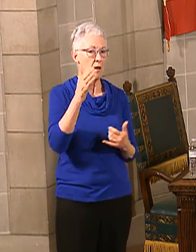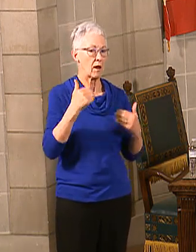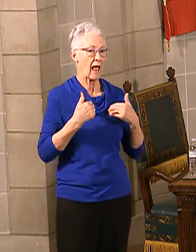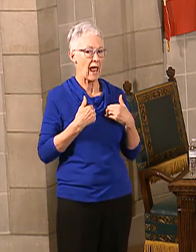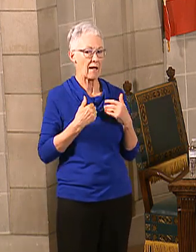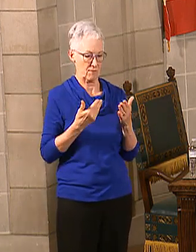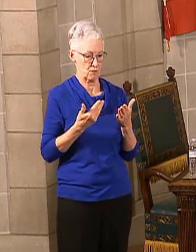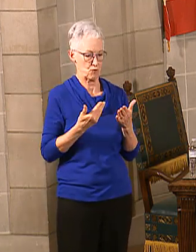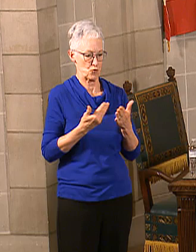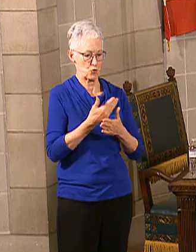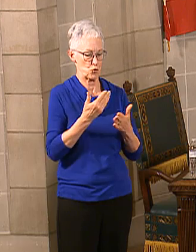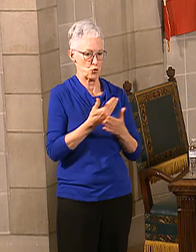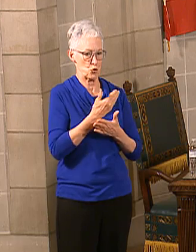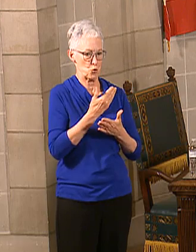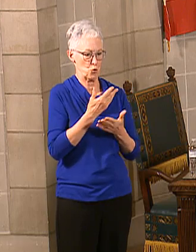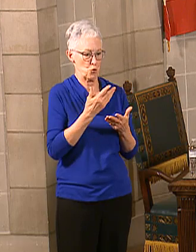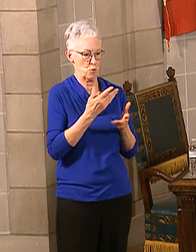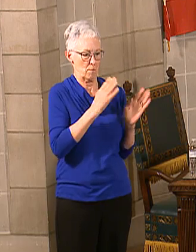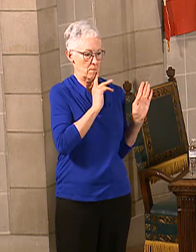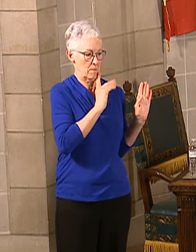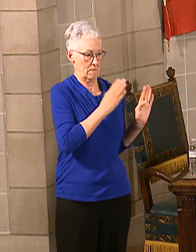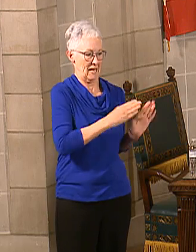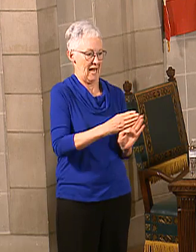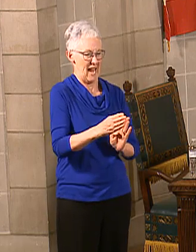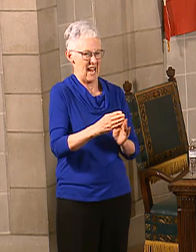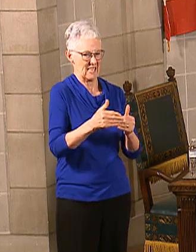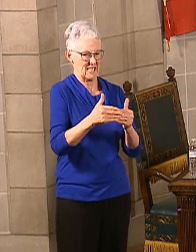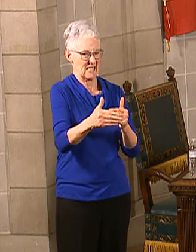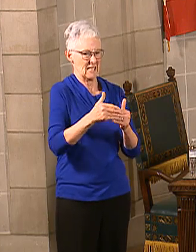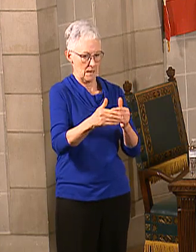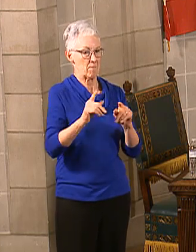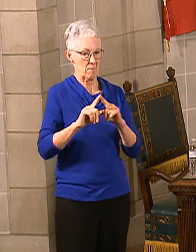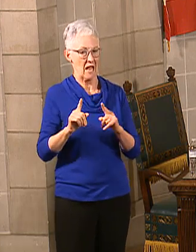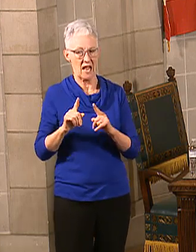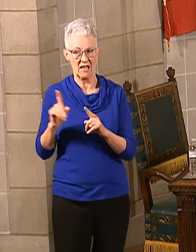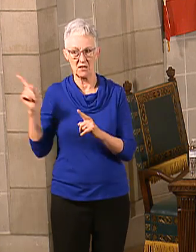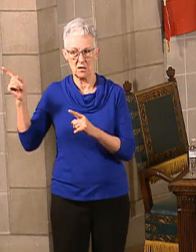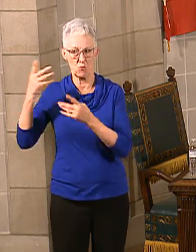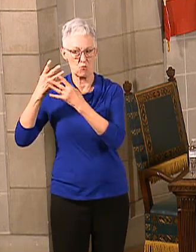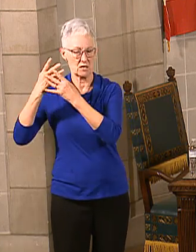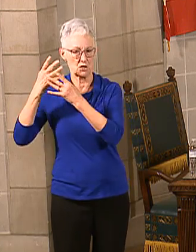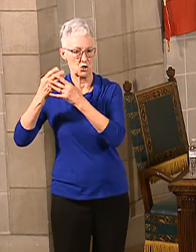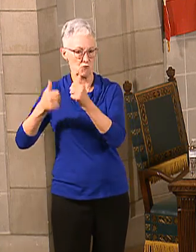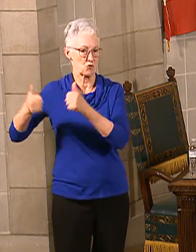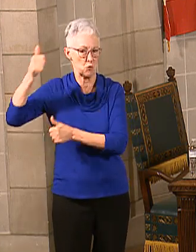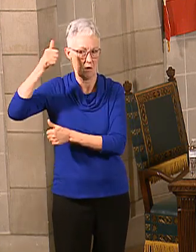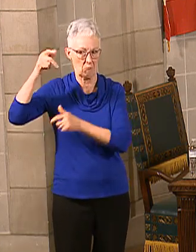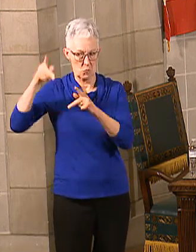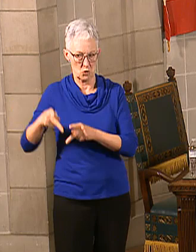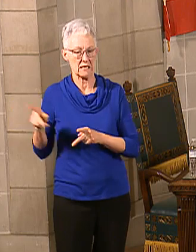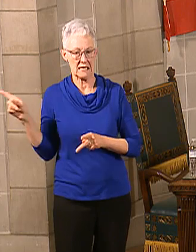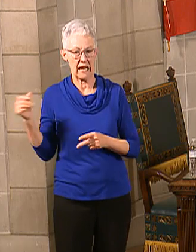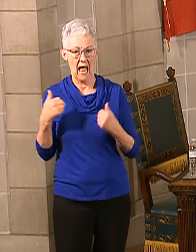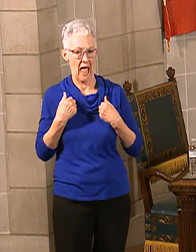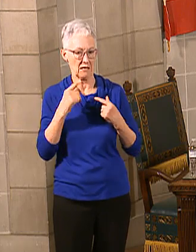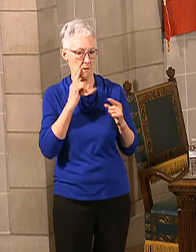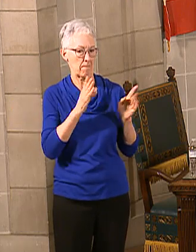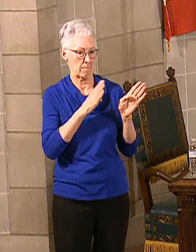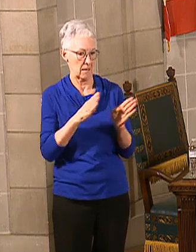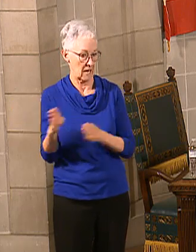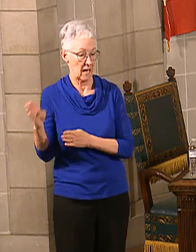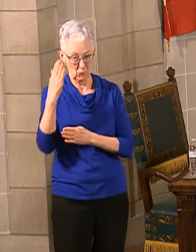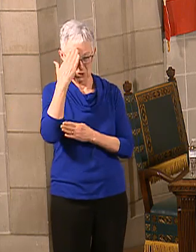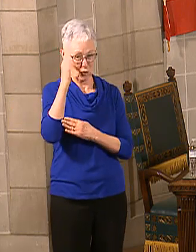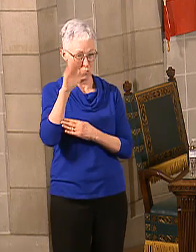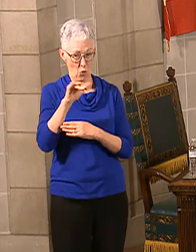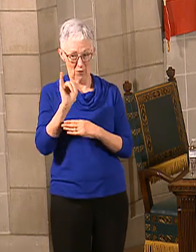them. But Scott Frakes has got a plan for how we're gonna manage this all. Again, it is a concern for us to make sure, because we do have a concentrated